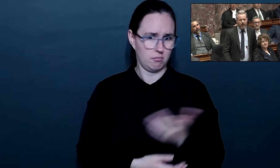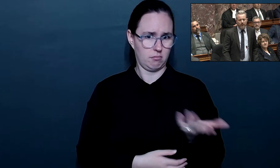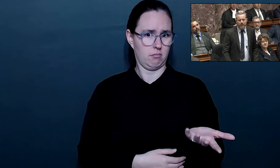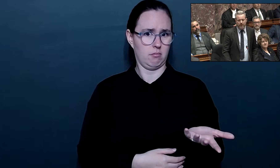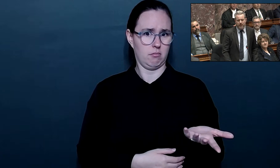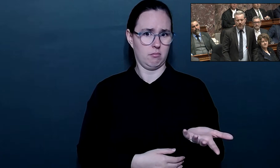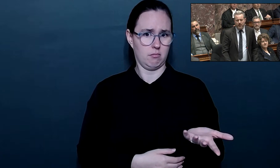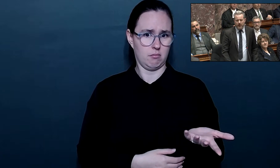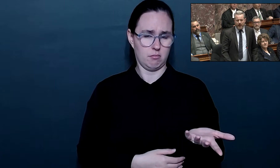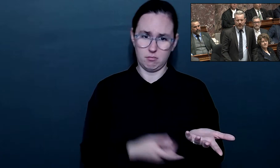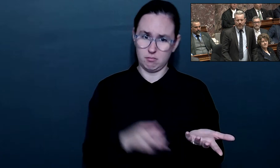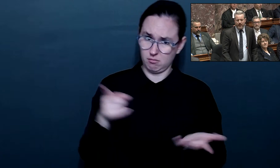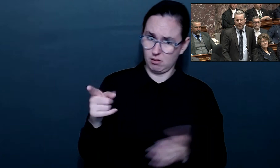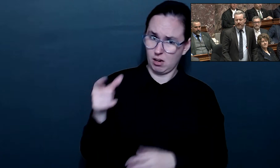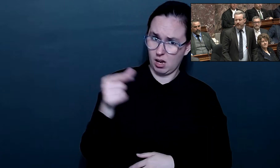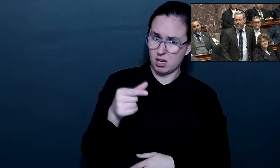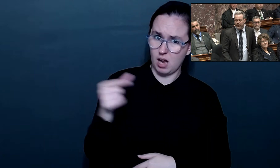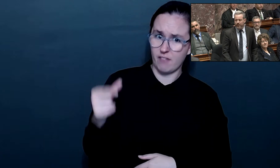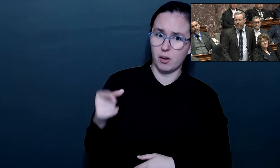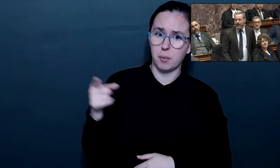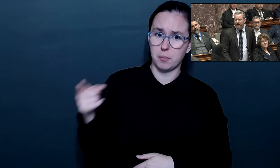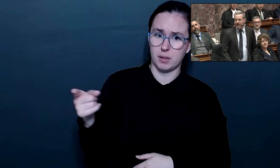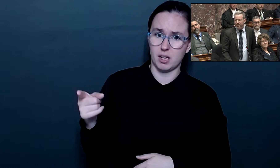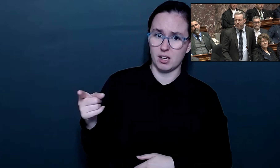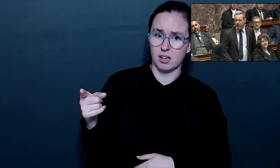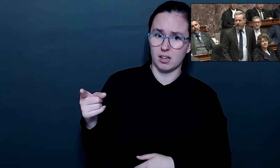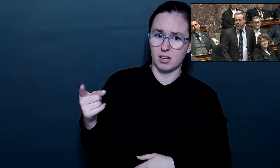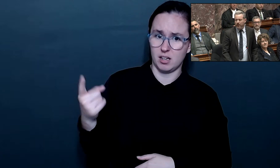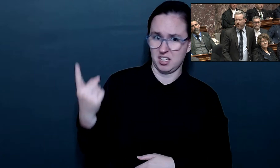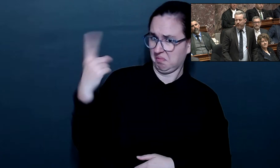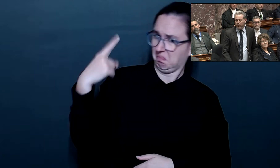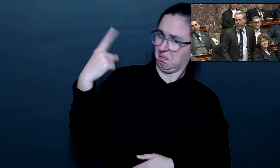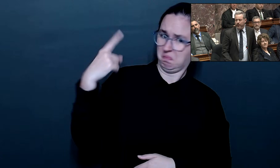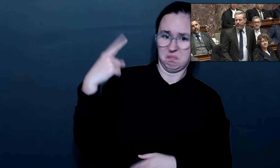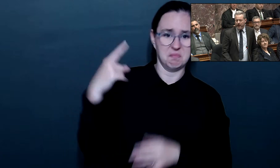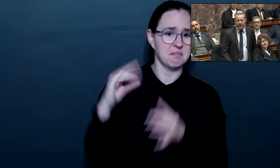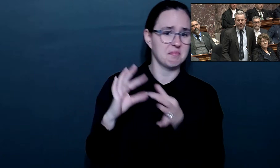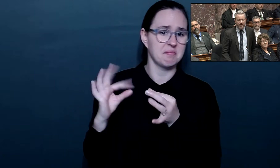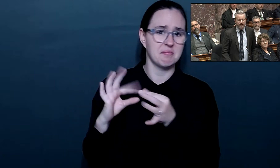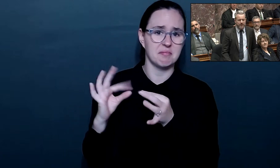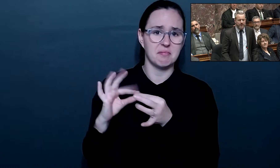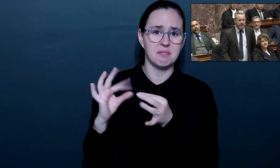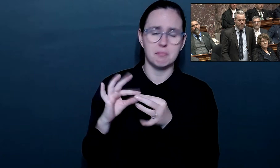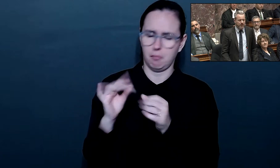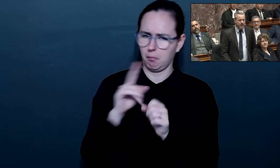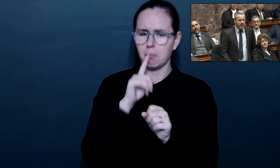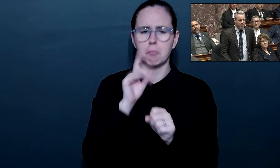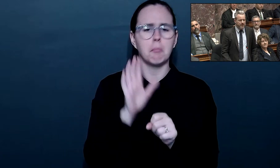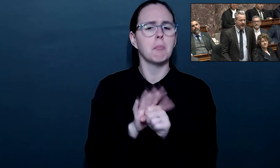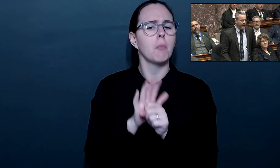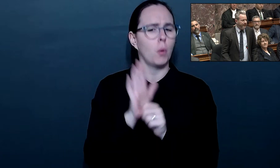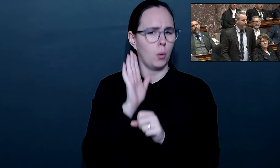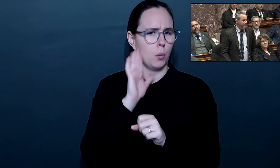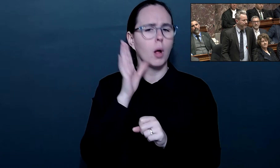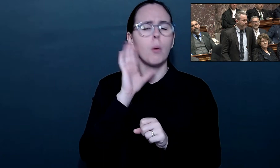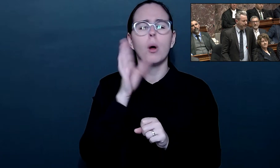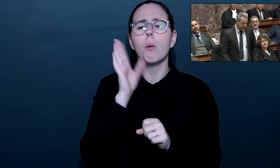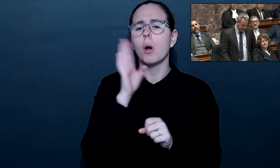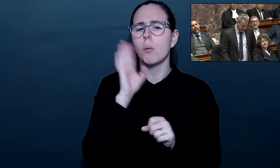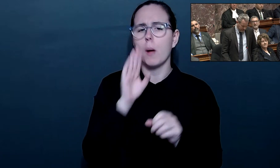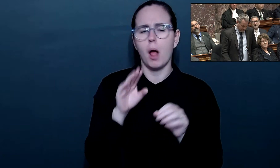year ago and committed to implement these critical, important recommendations. Today,